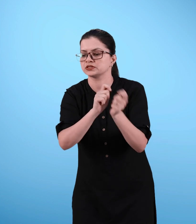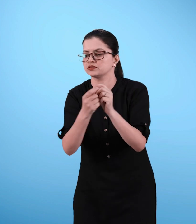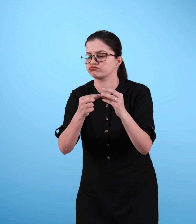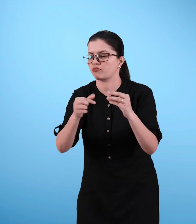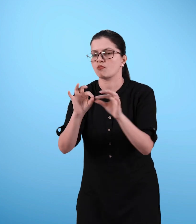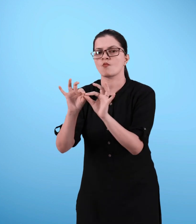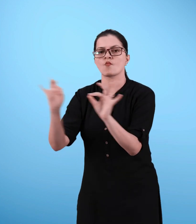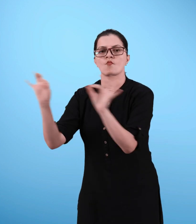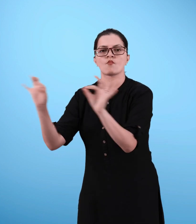spinning.